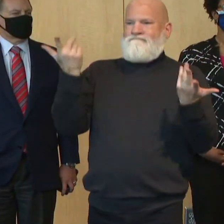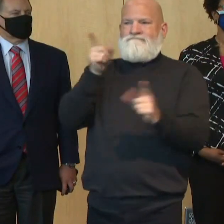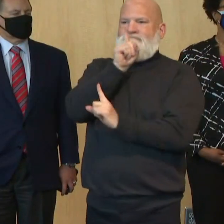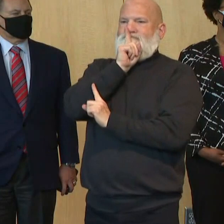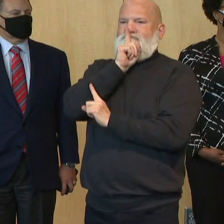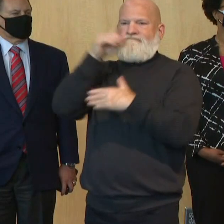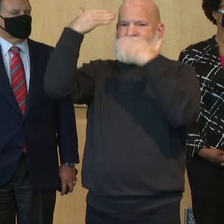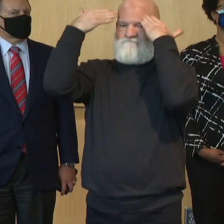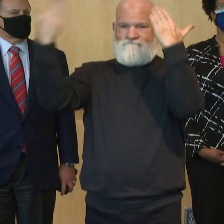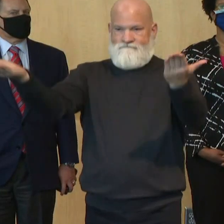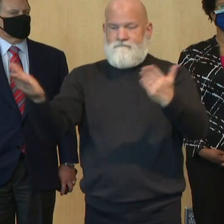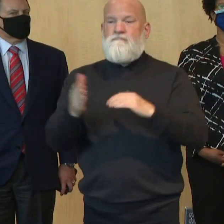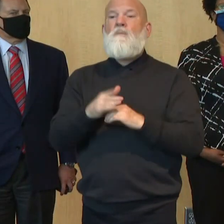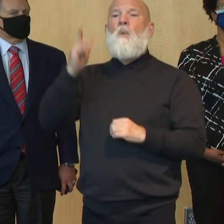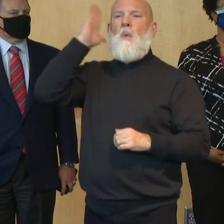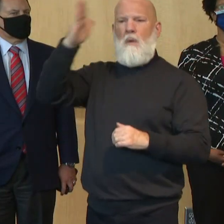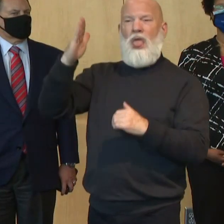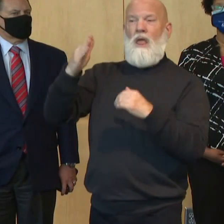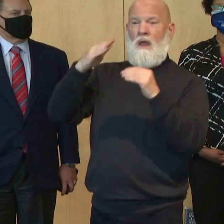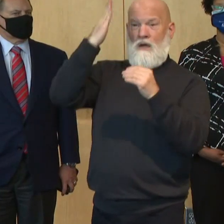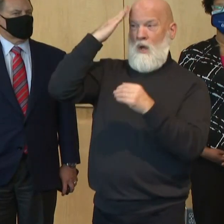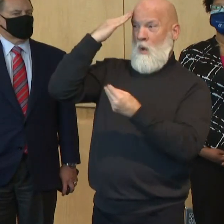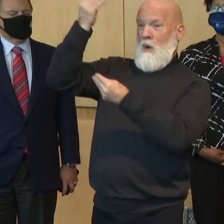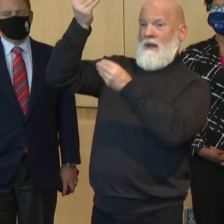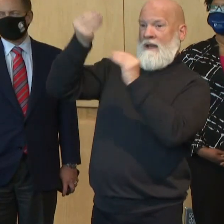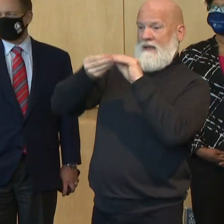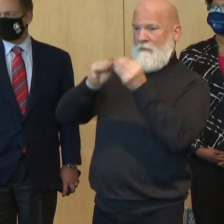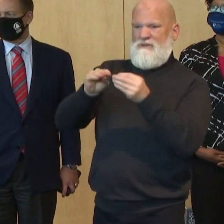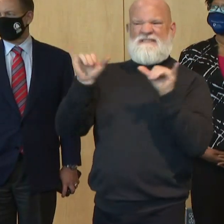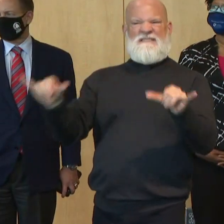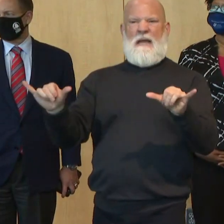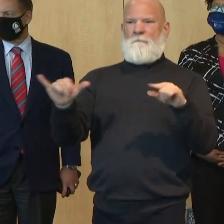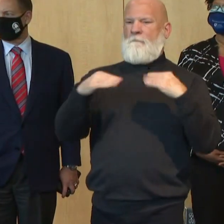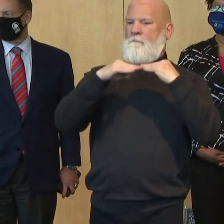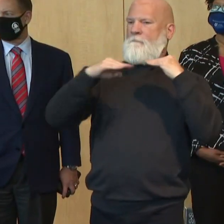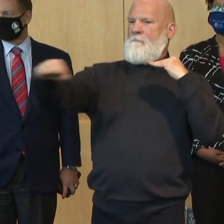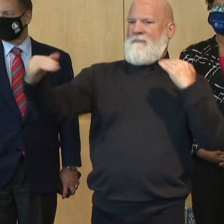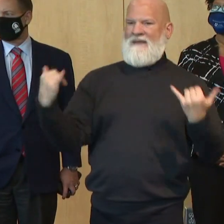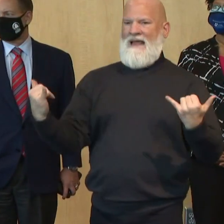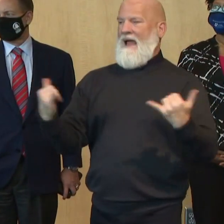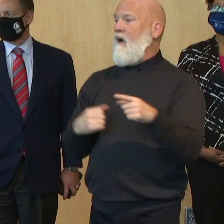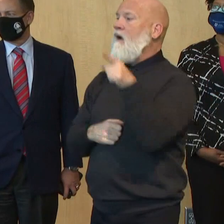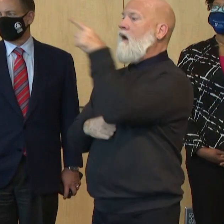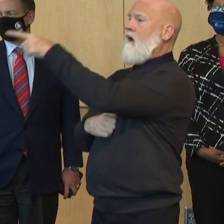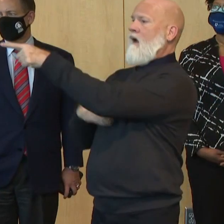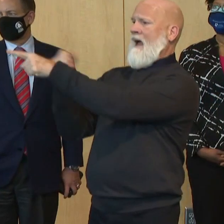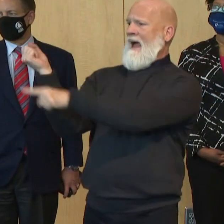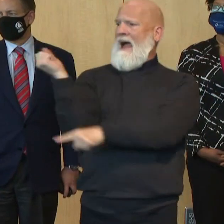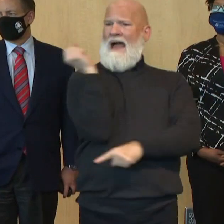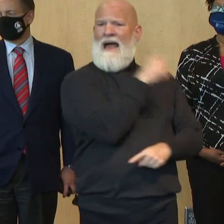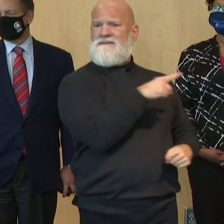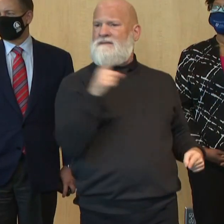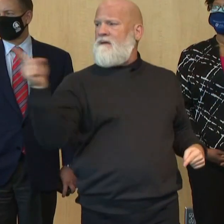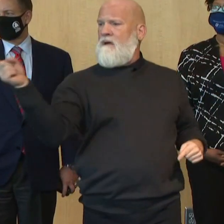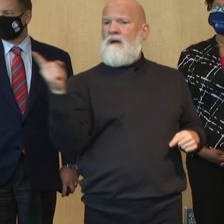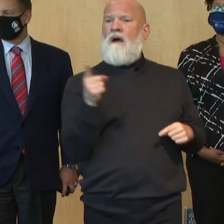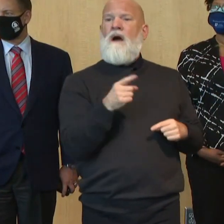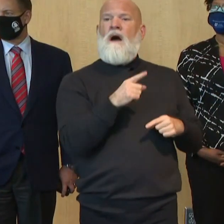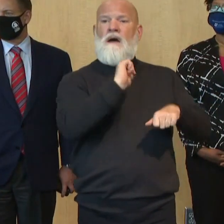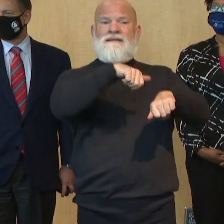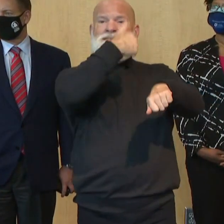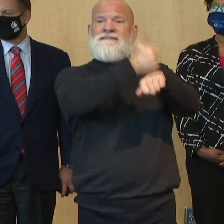pretty steady here for the next week or two. Governor, when will there be a statewide appointment system to facilitate better management